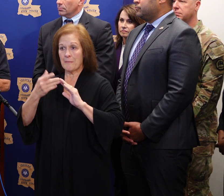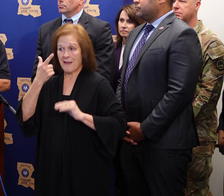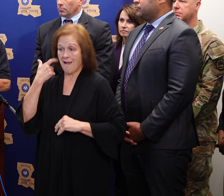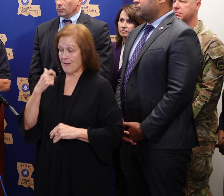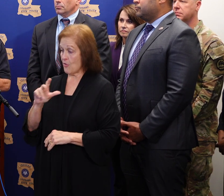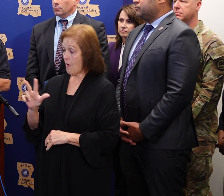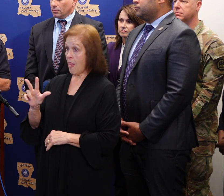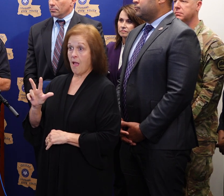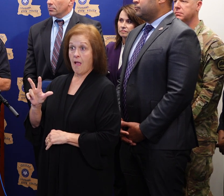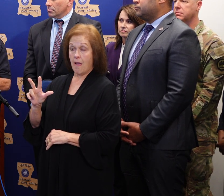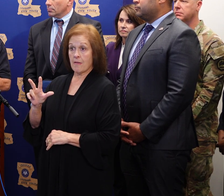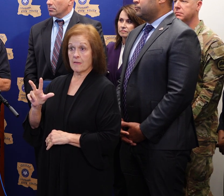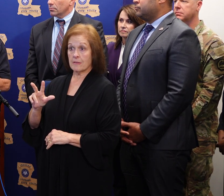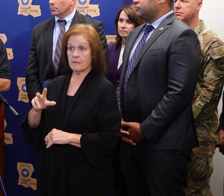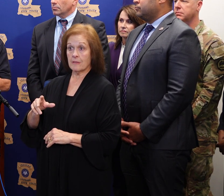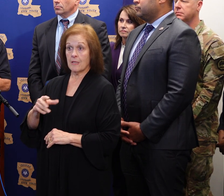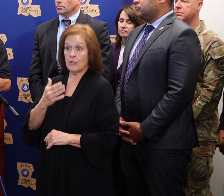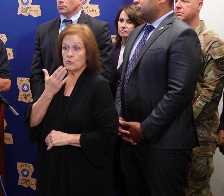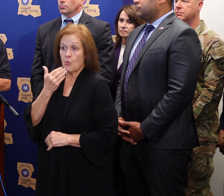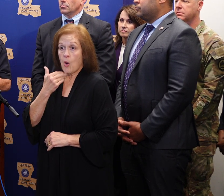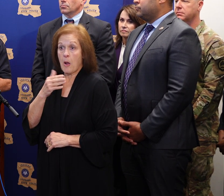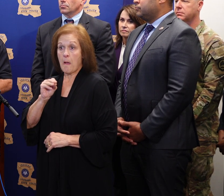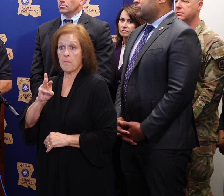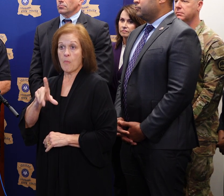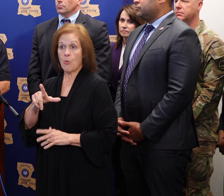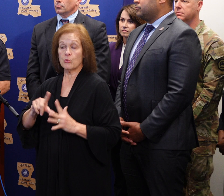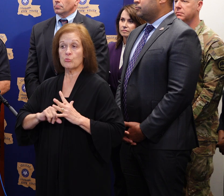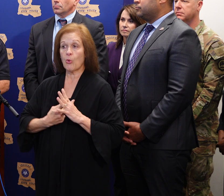time for the Sugar Bowl.